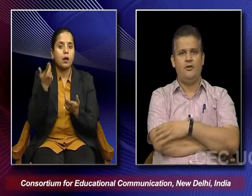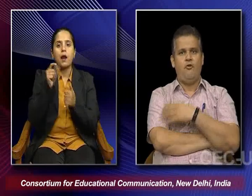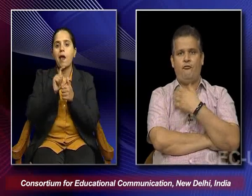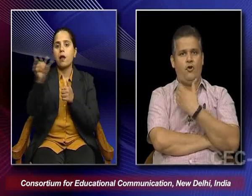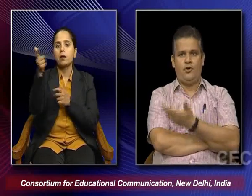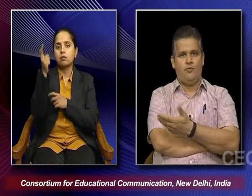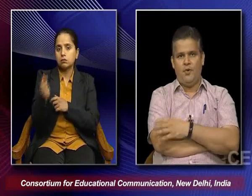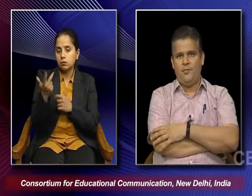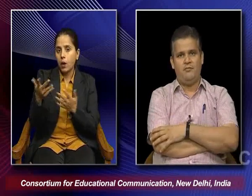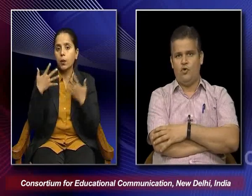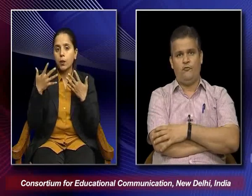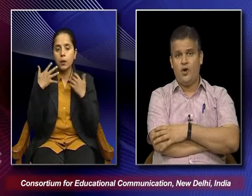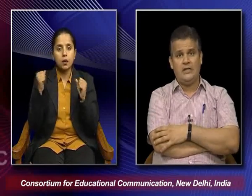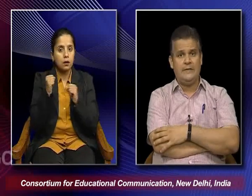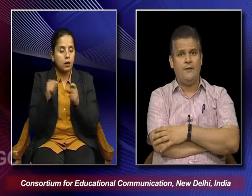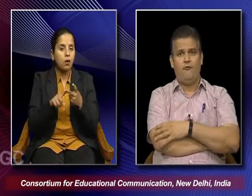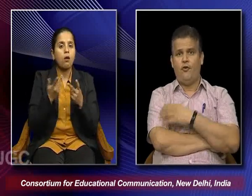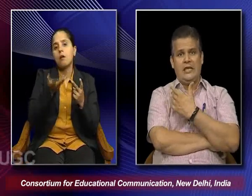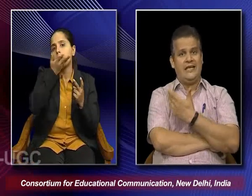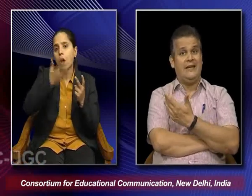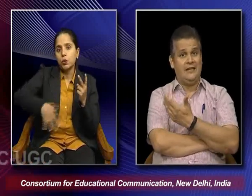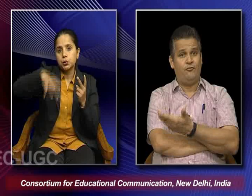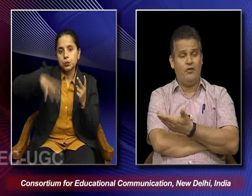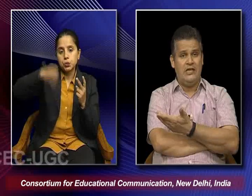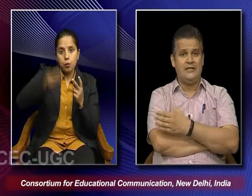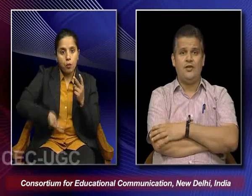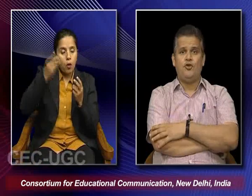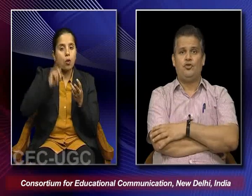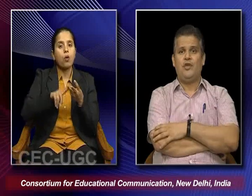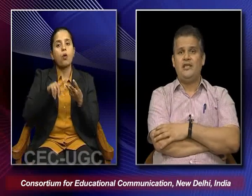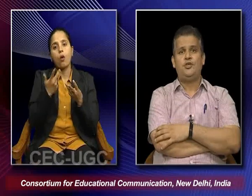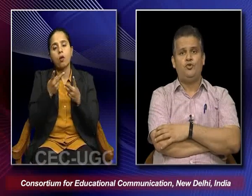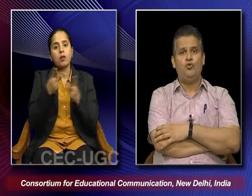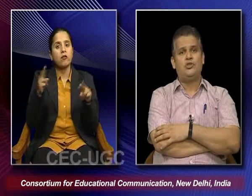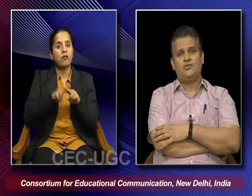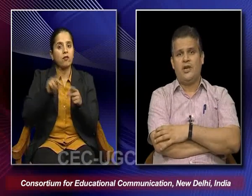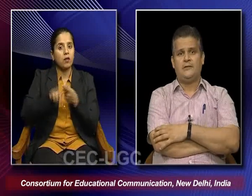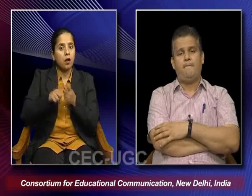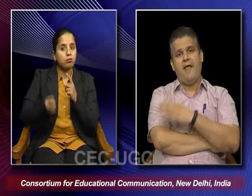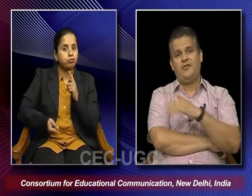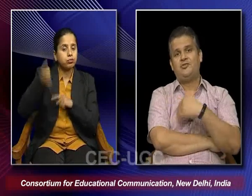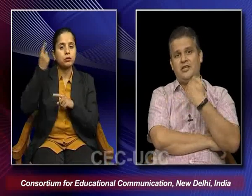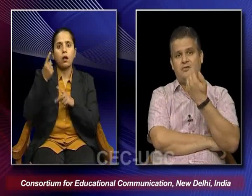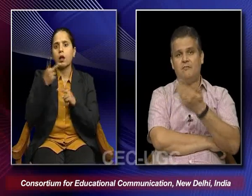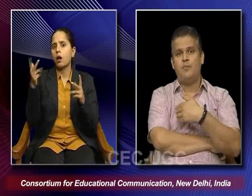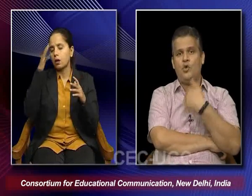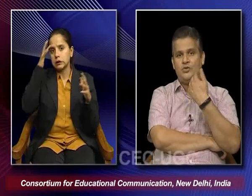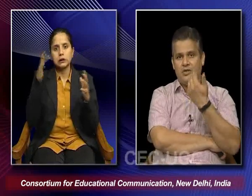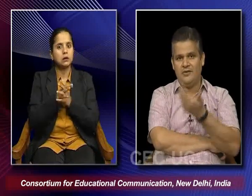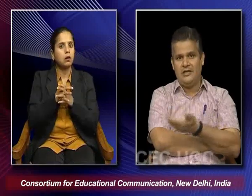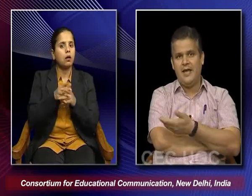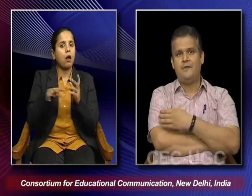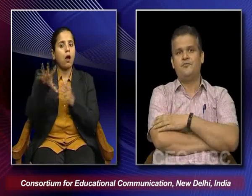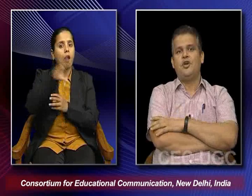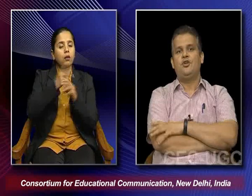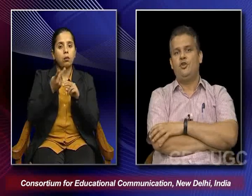conditioner, for pumping more water, for irrigating fields, so there is huge stress, and the stress compounds